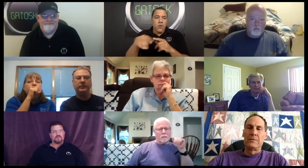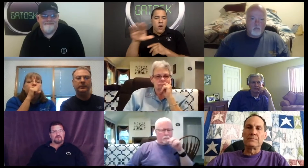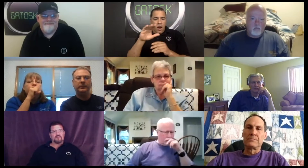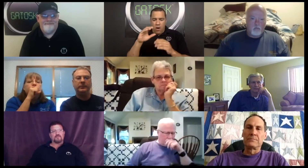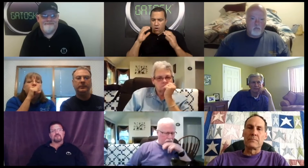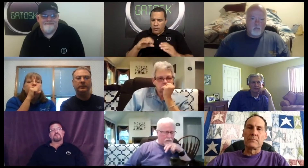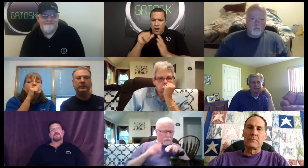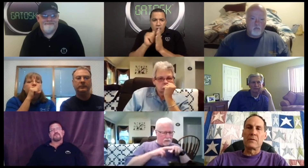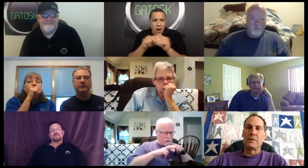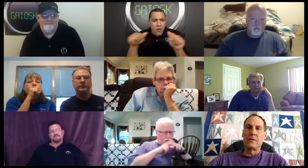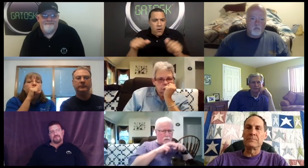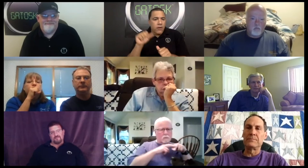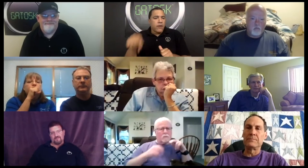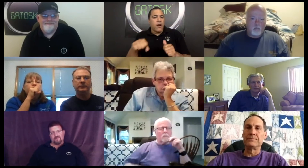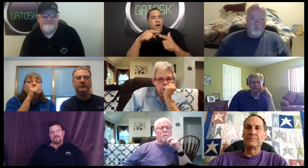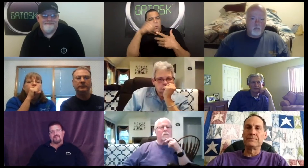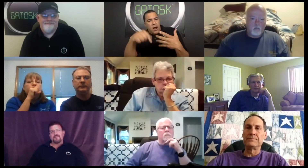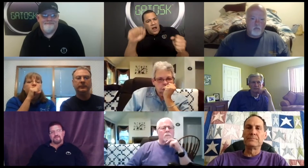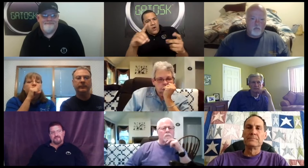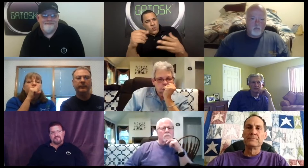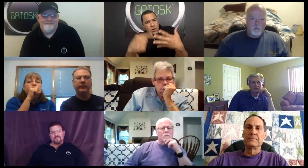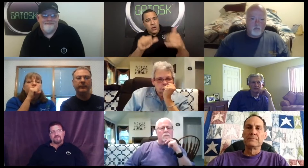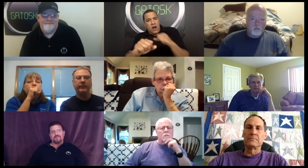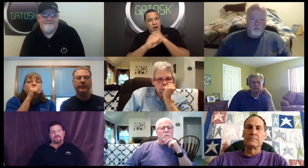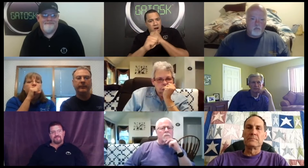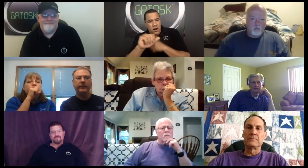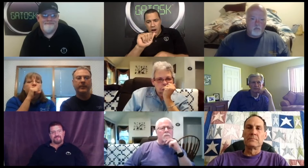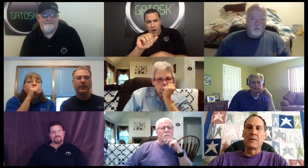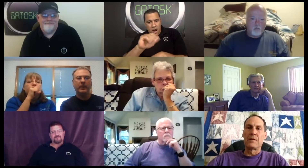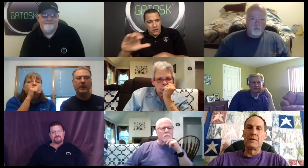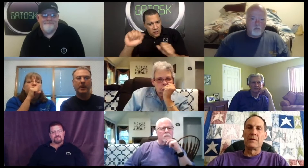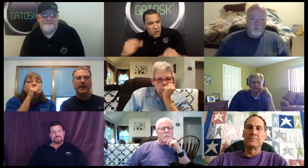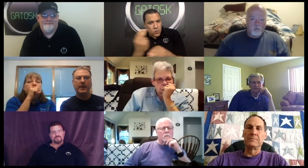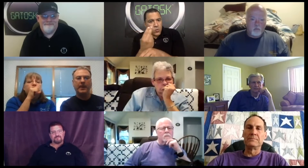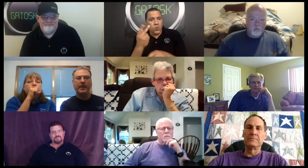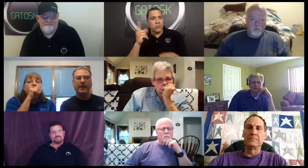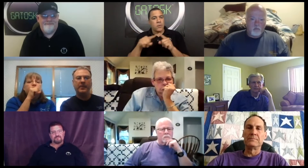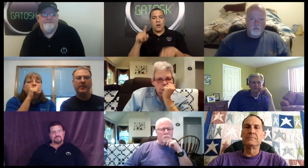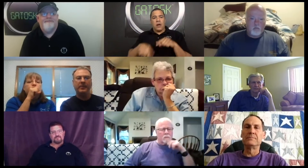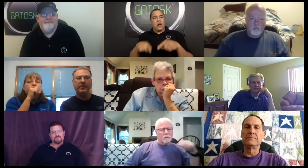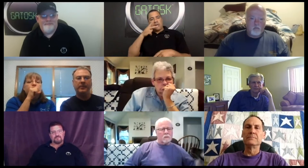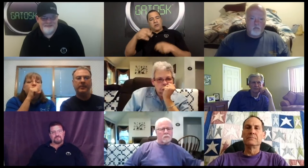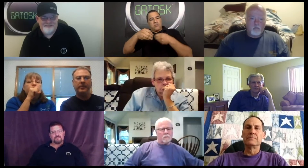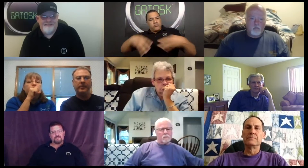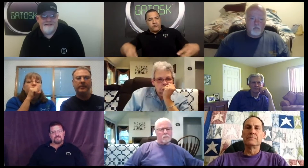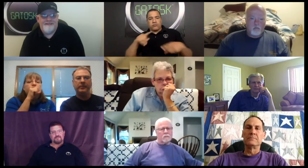have access to their customer account area. And there you can do the ads, you can use, but you can't